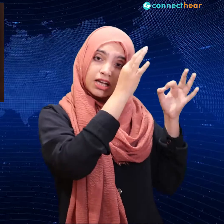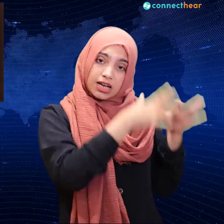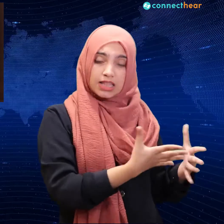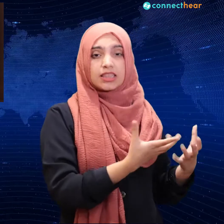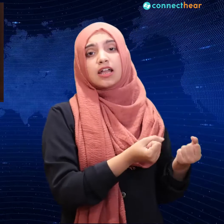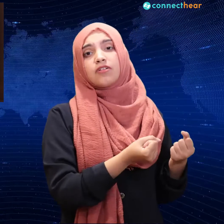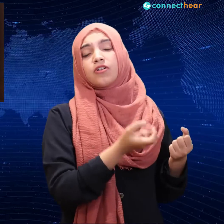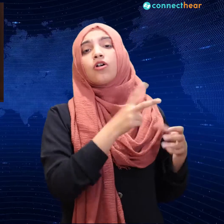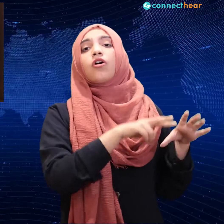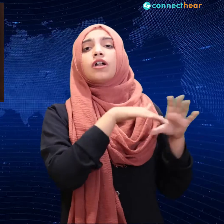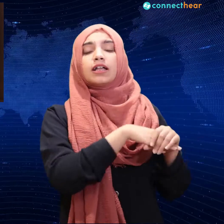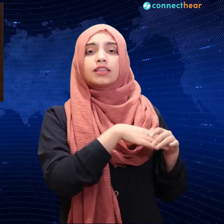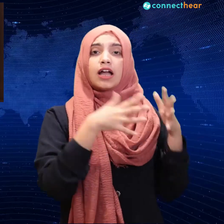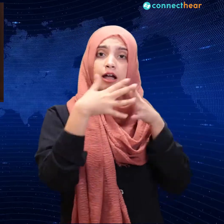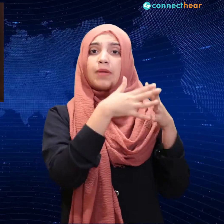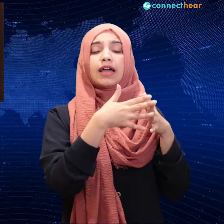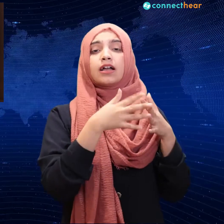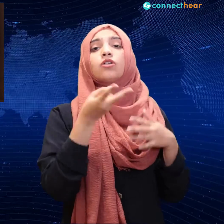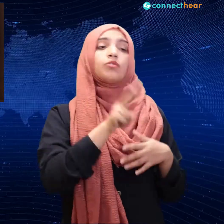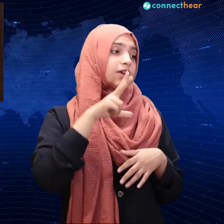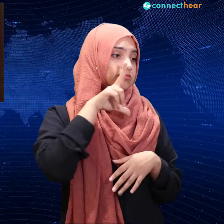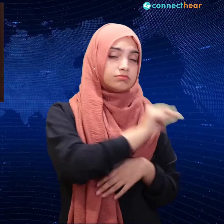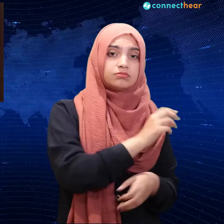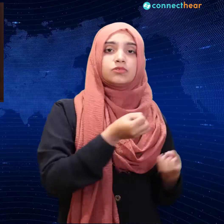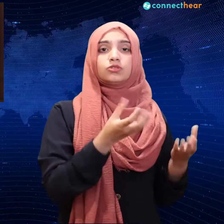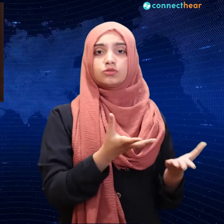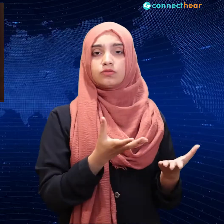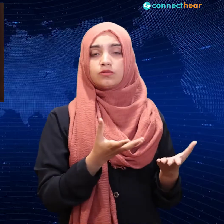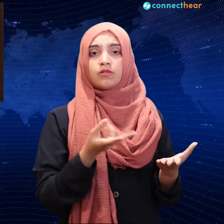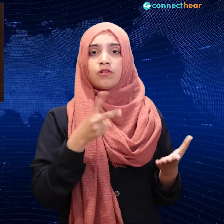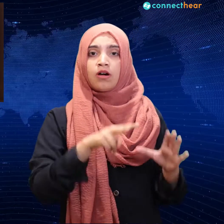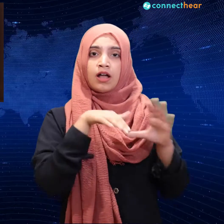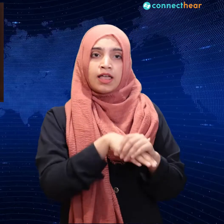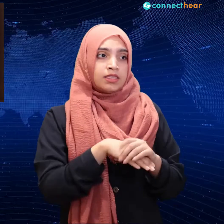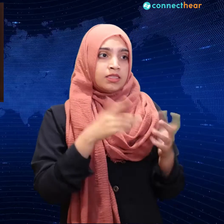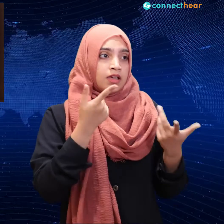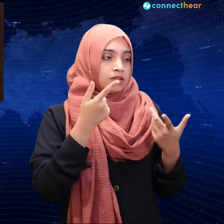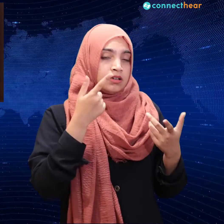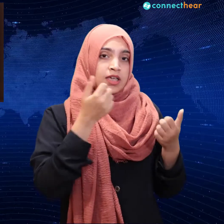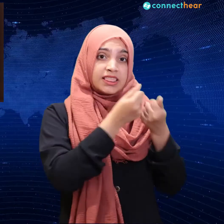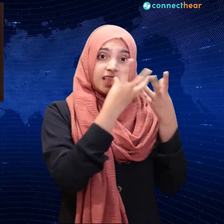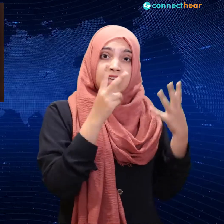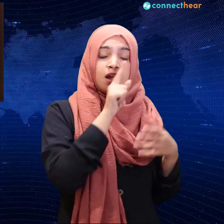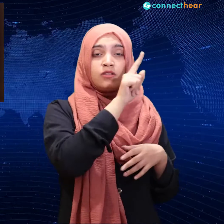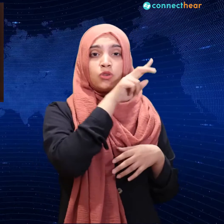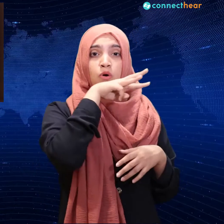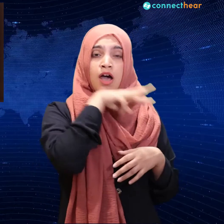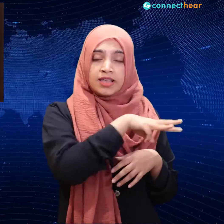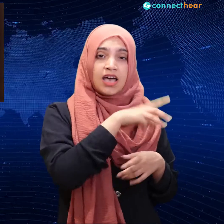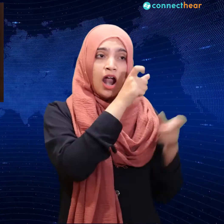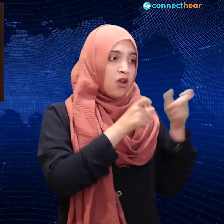in 1989, the sort of bloodbath that took place, over 200,000 Afghans died in